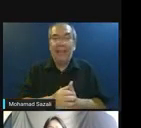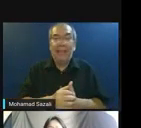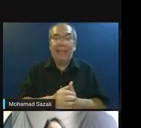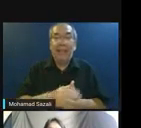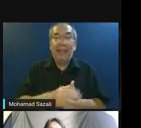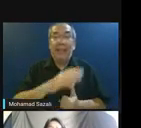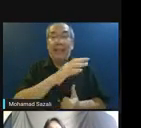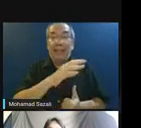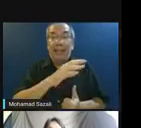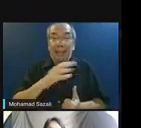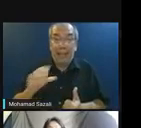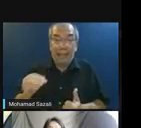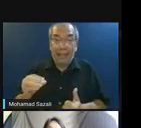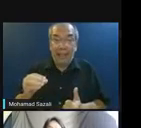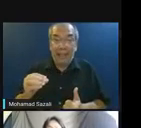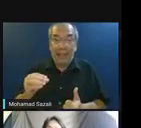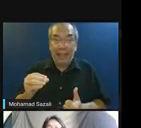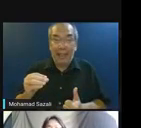because God us